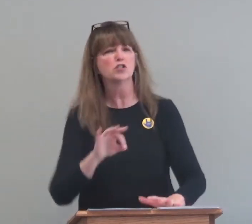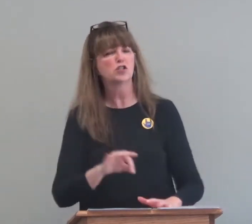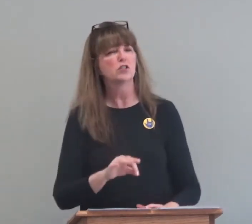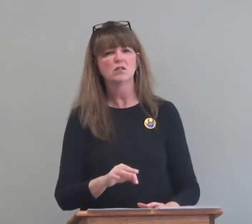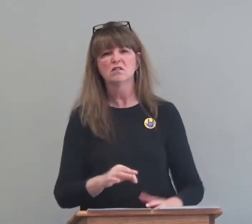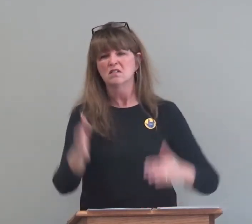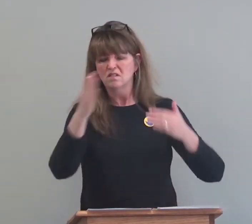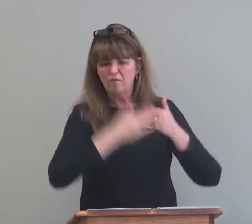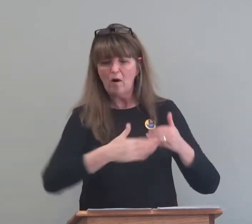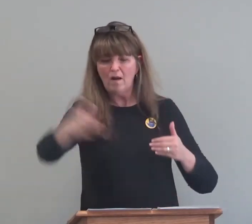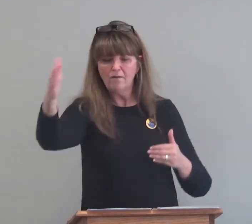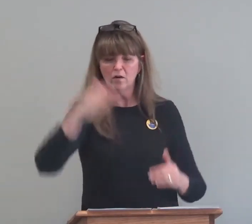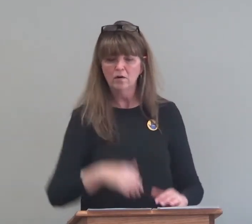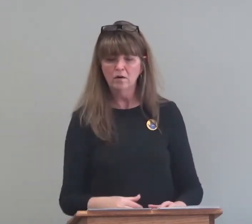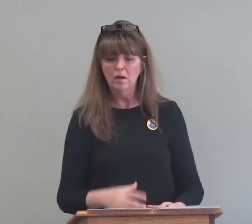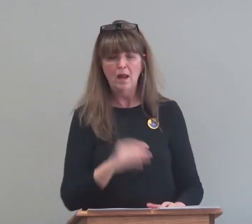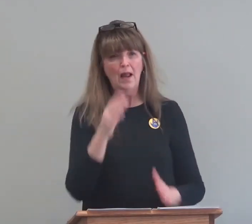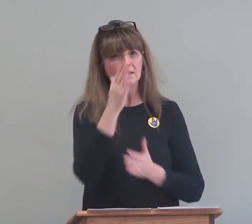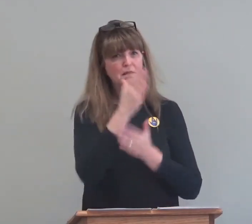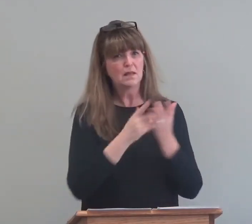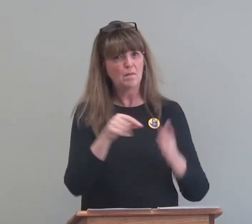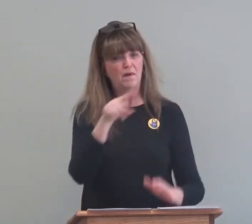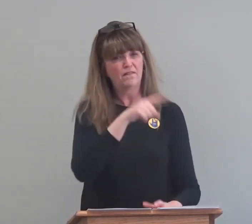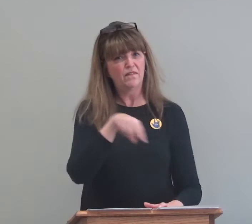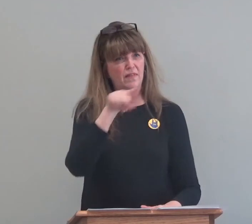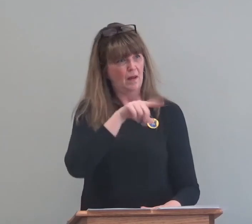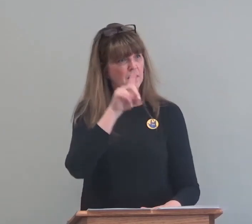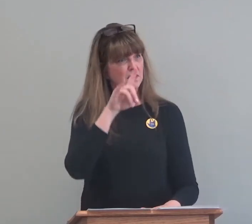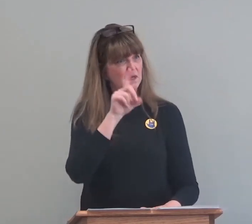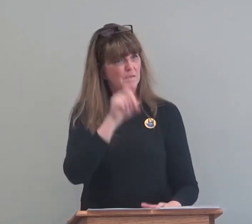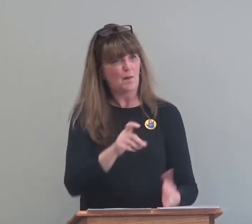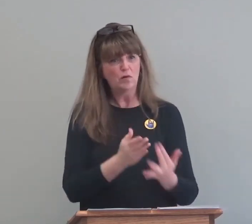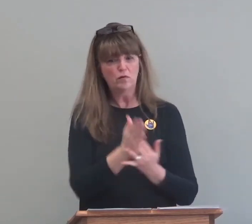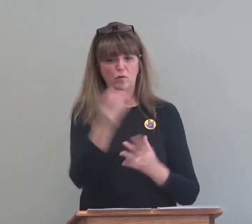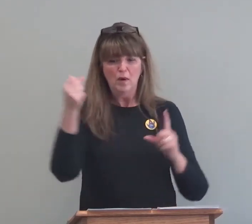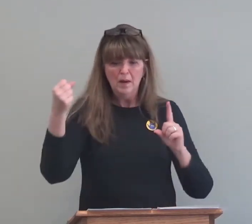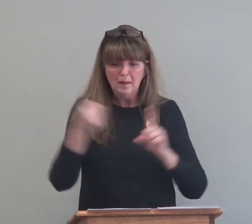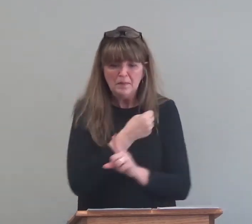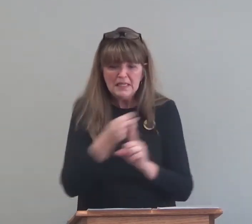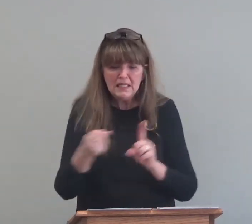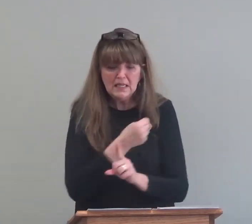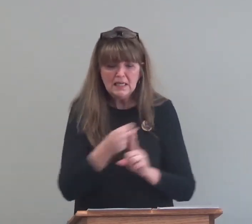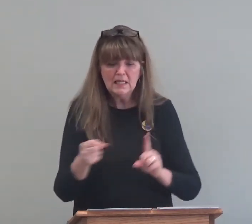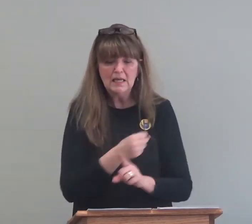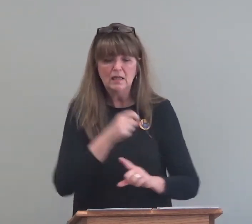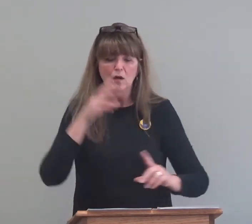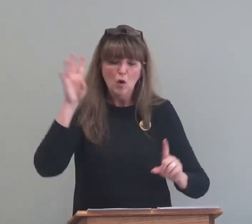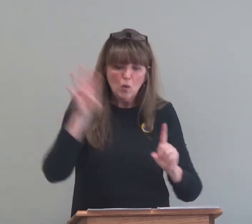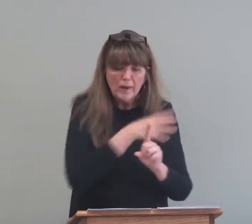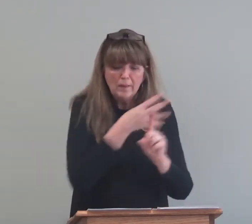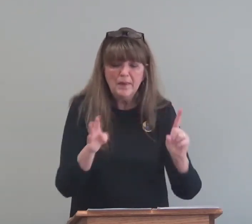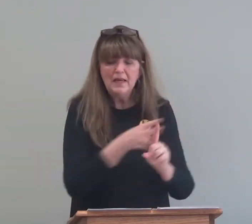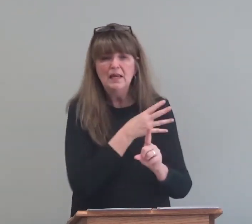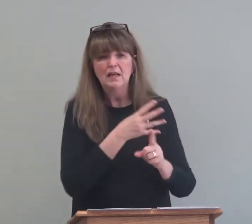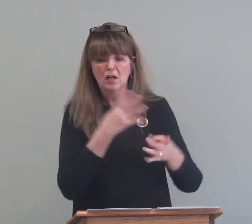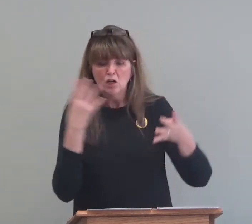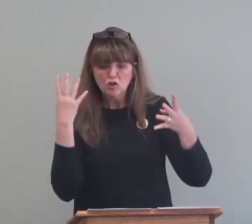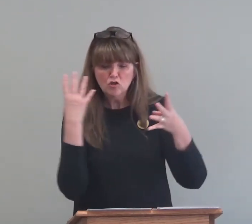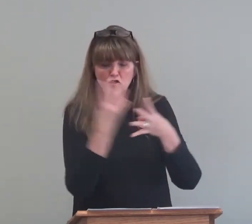to preach for the rest of their lives. And some of them did experience beatings and flogging